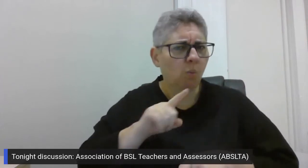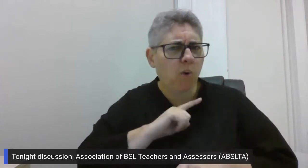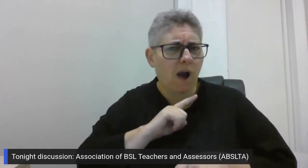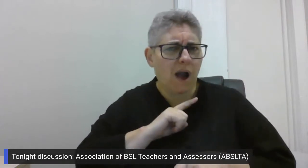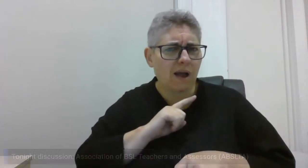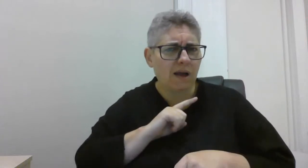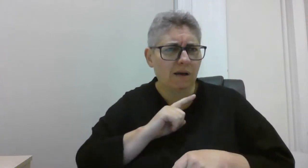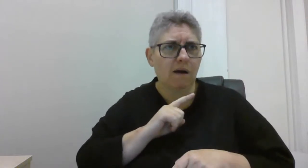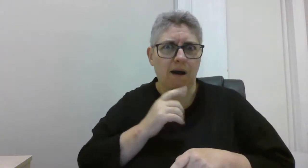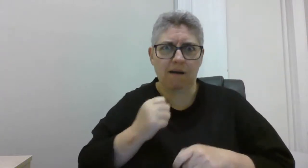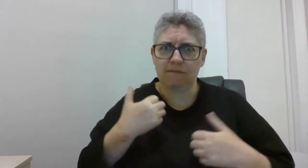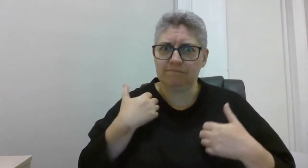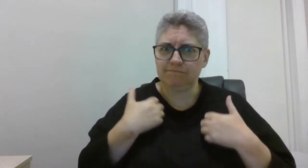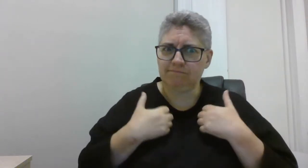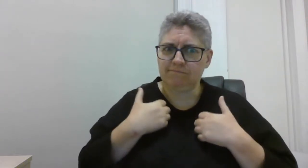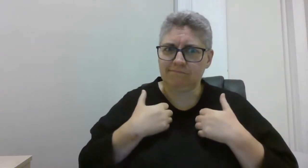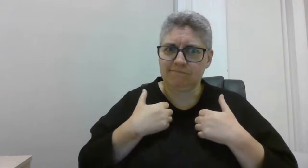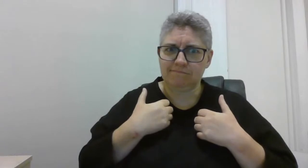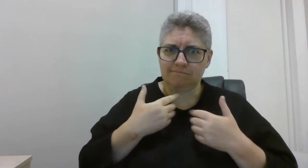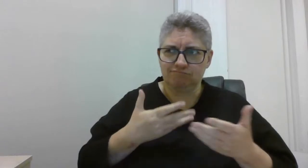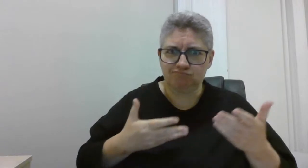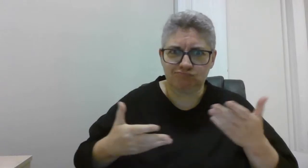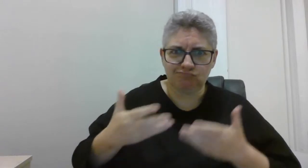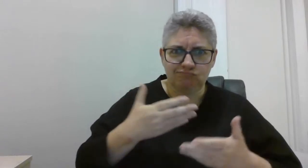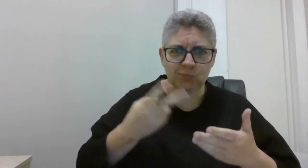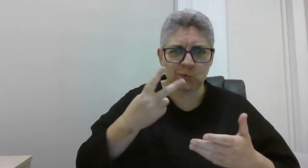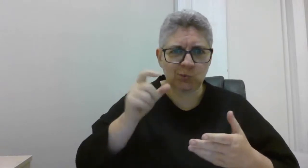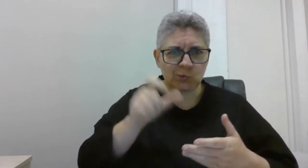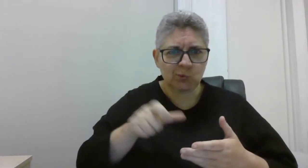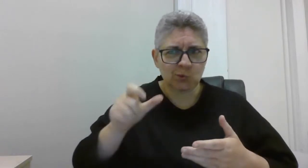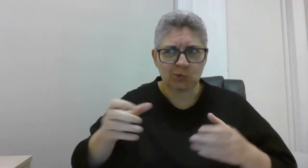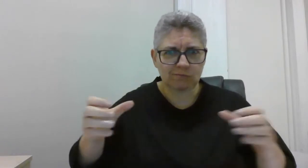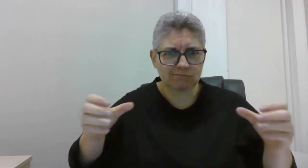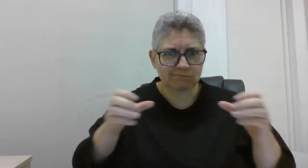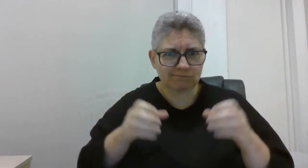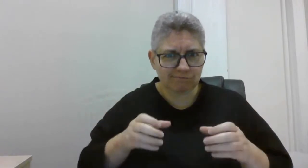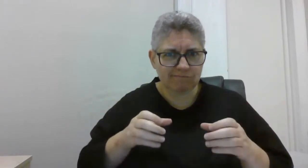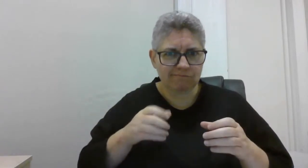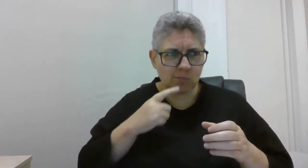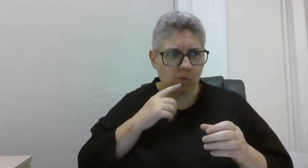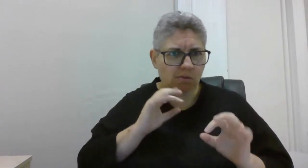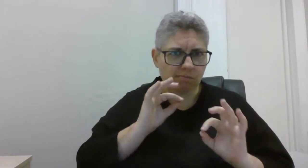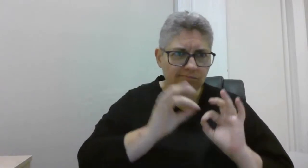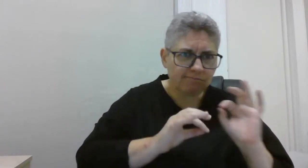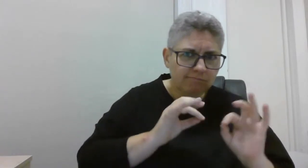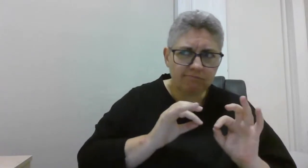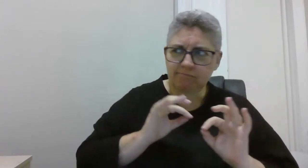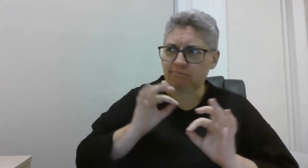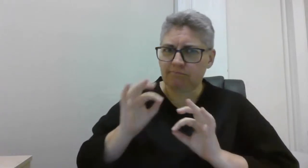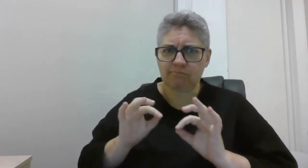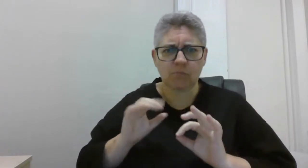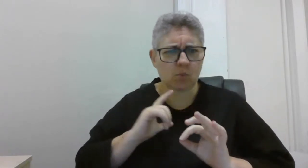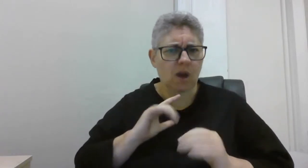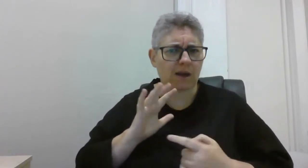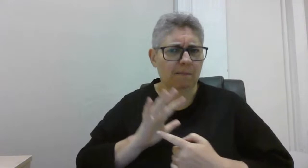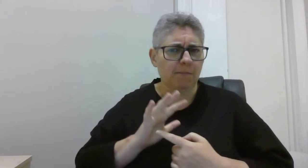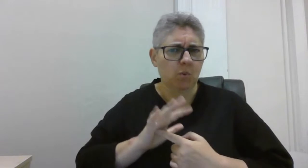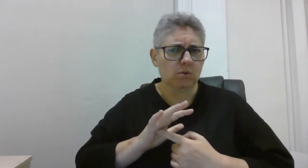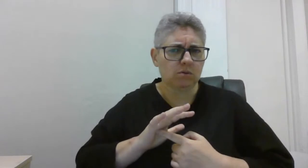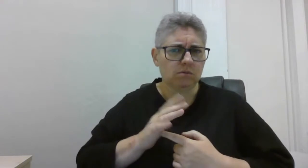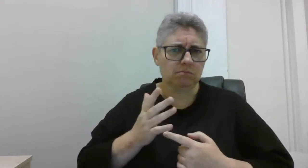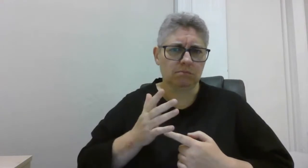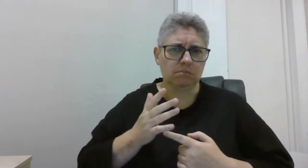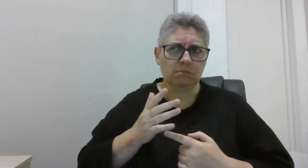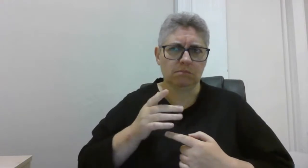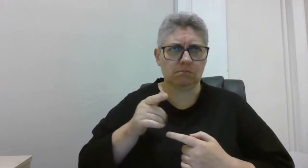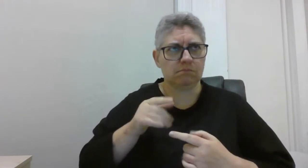ABSLTA for short, but for the purposes of tonight we'll refer to it as the Association. Now, I know our viewers at home will be